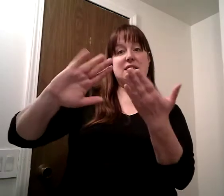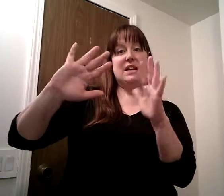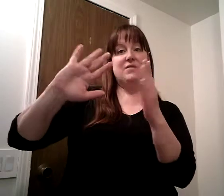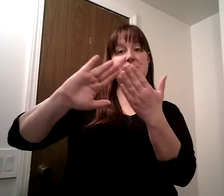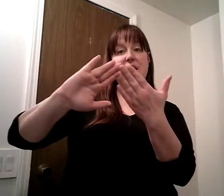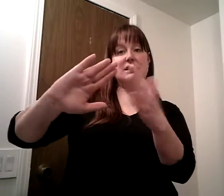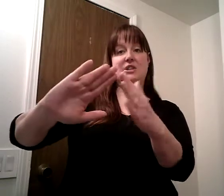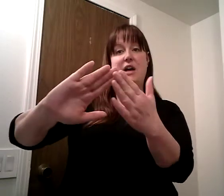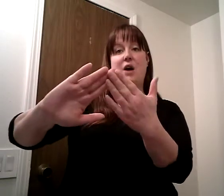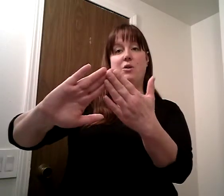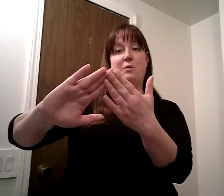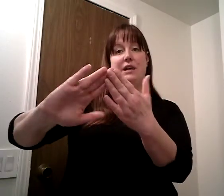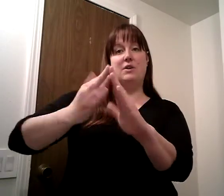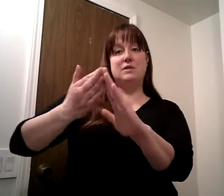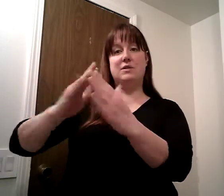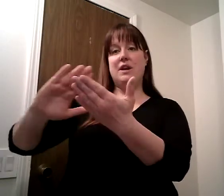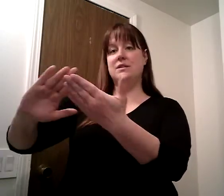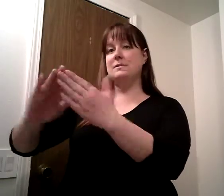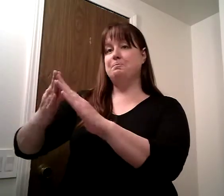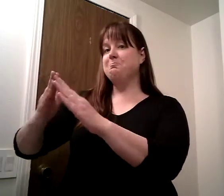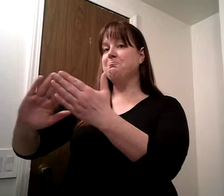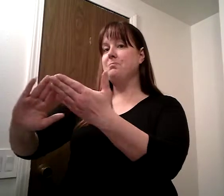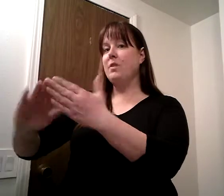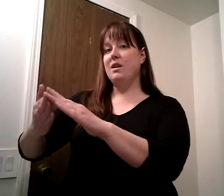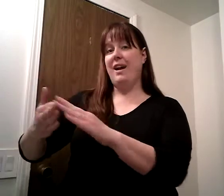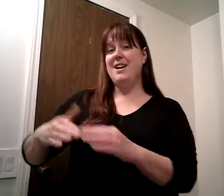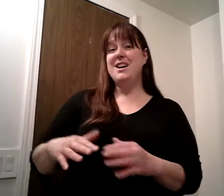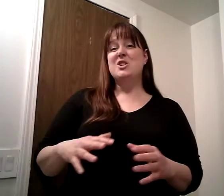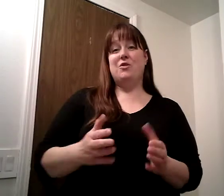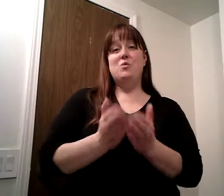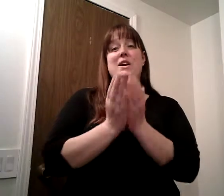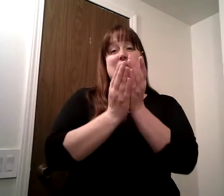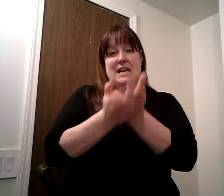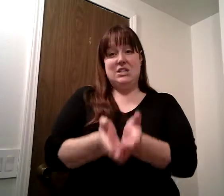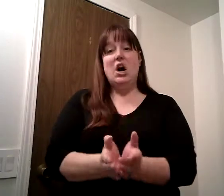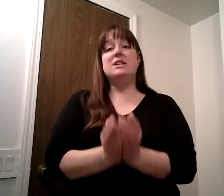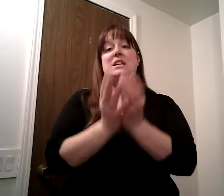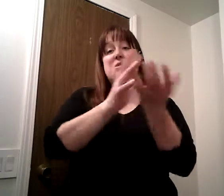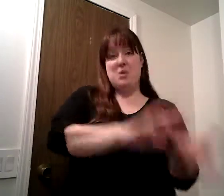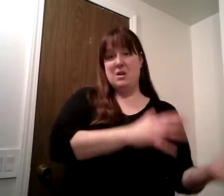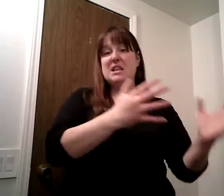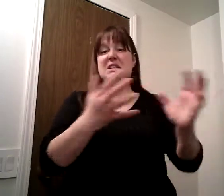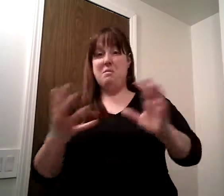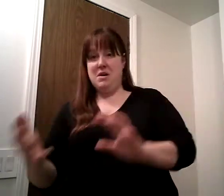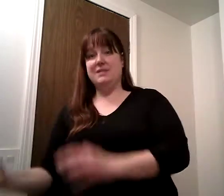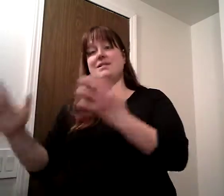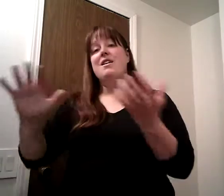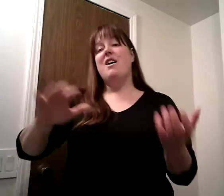sign for city. It's like how you're building houses with your hands. Okay, so if you wanted to sign tossing the boat in a tempest